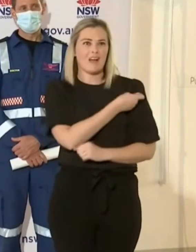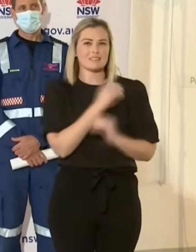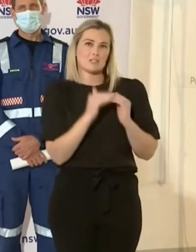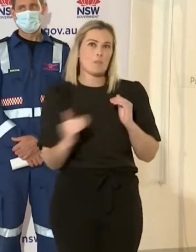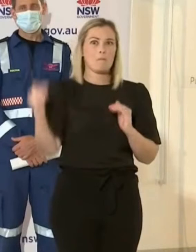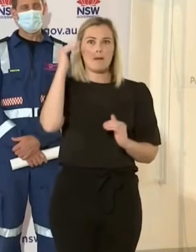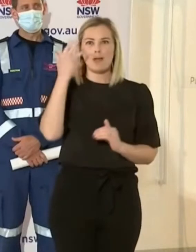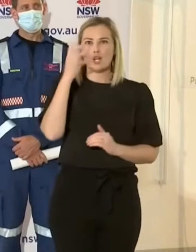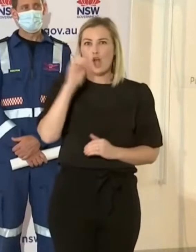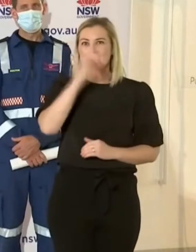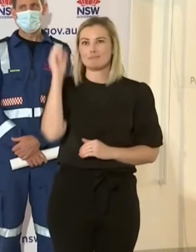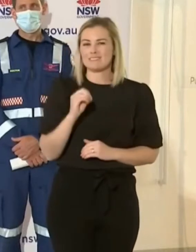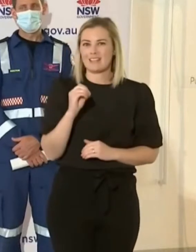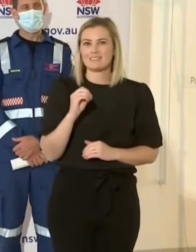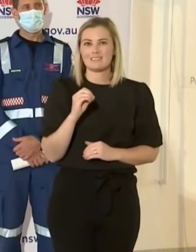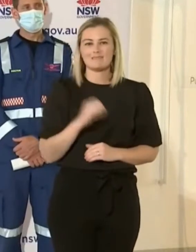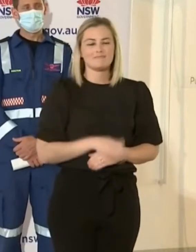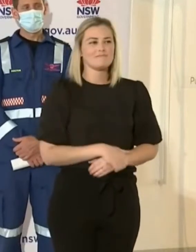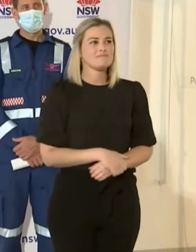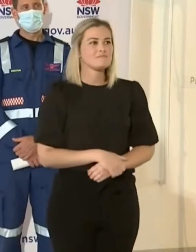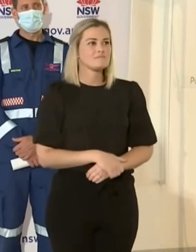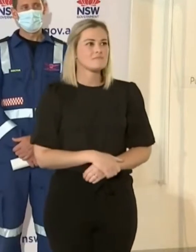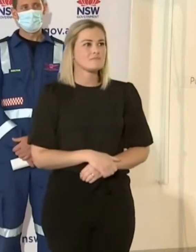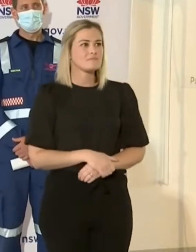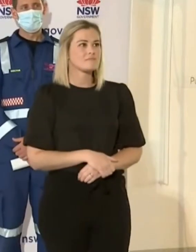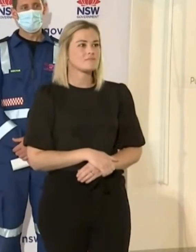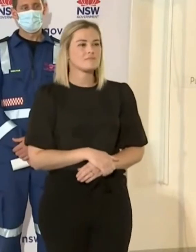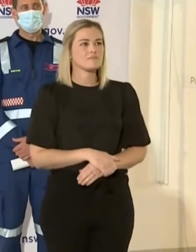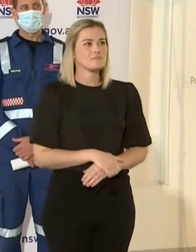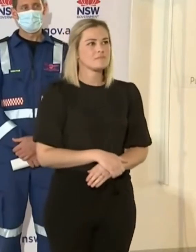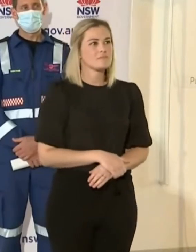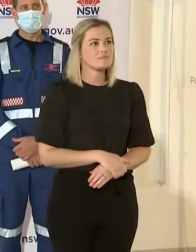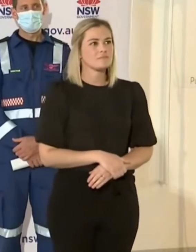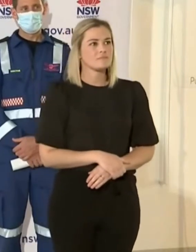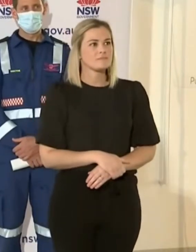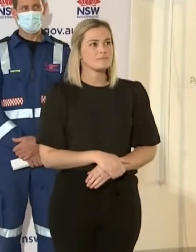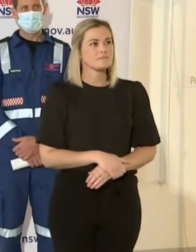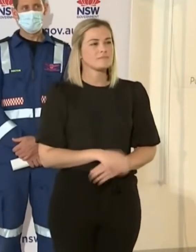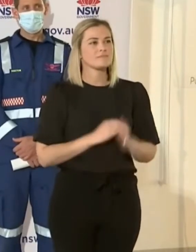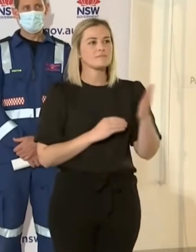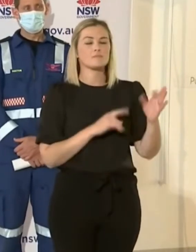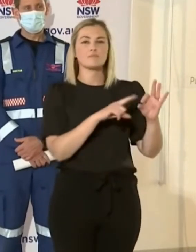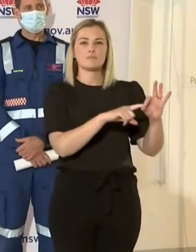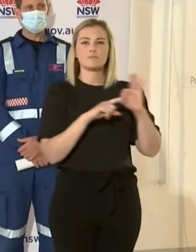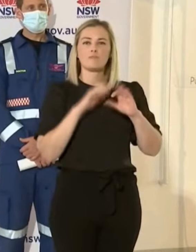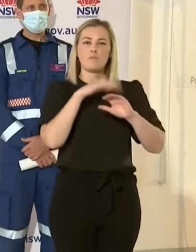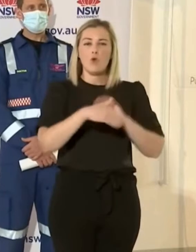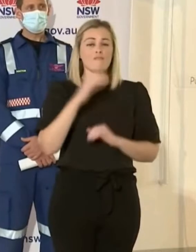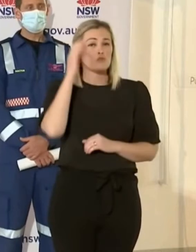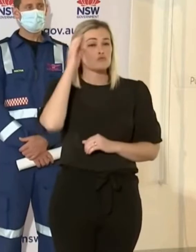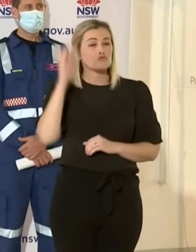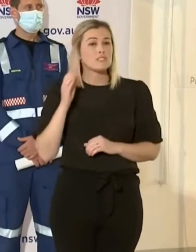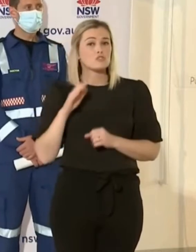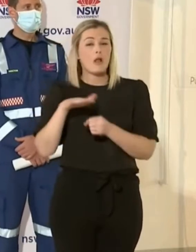So I'll come back to you. Let everybody else have a go, then I'll come back to you. Is that all right? The regional areas are coming out of the state. How quickly can they be